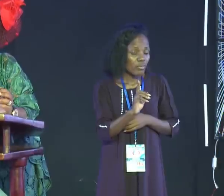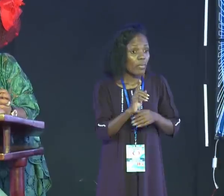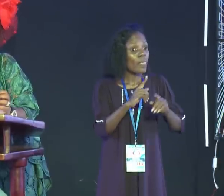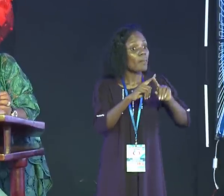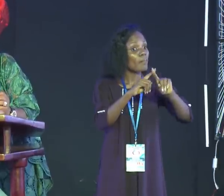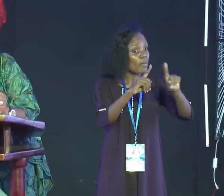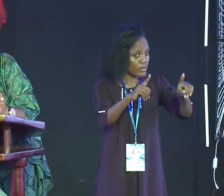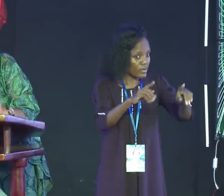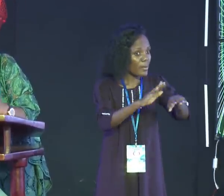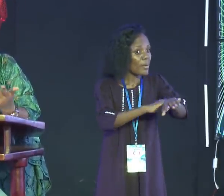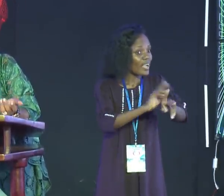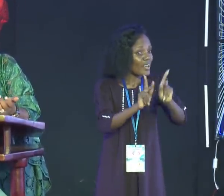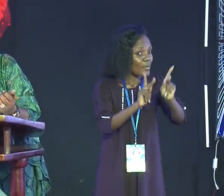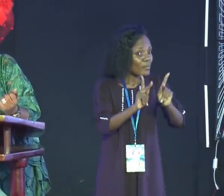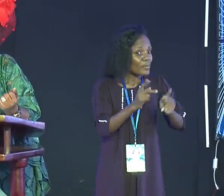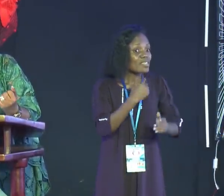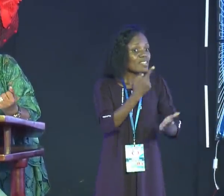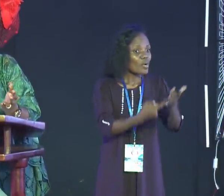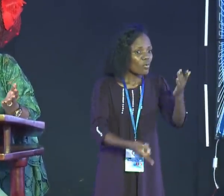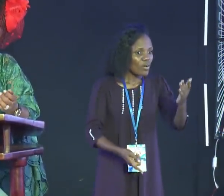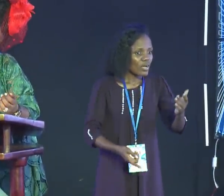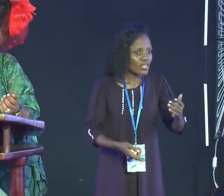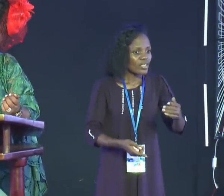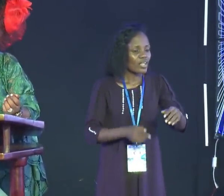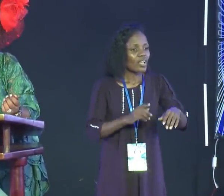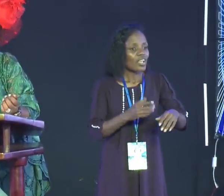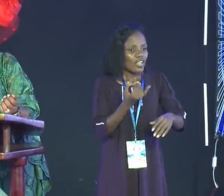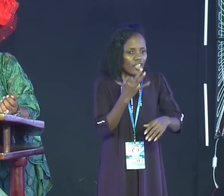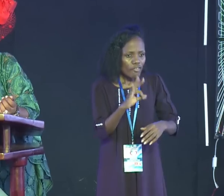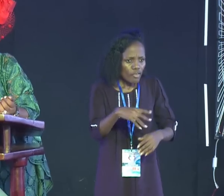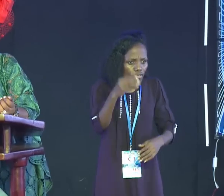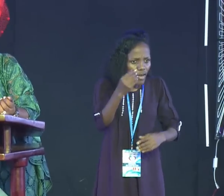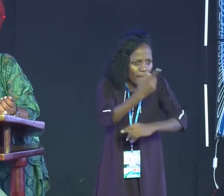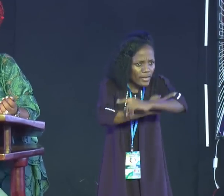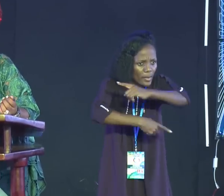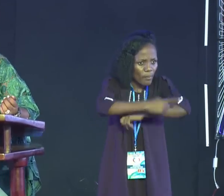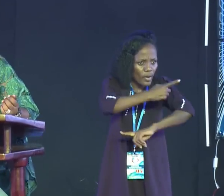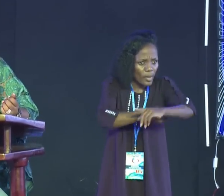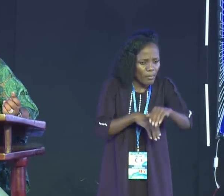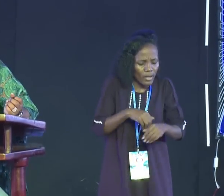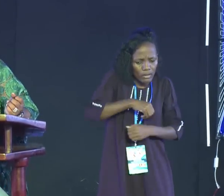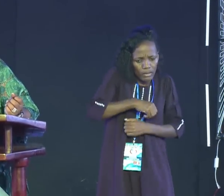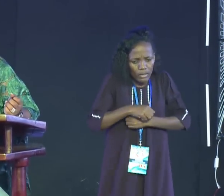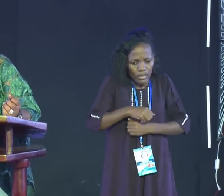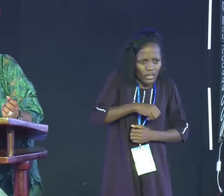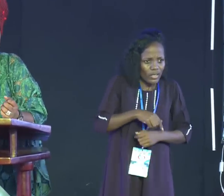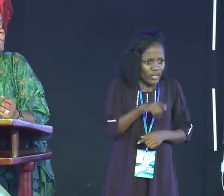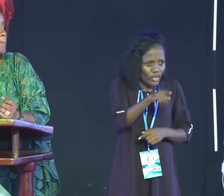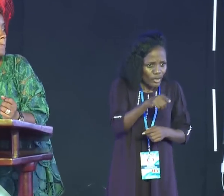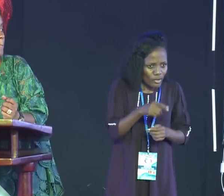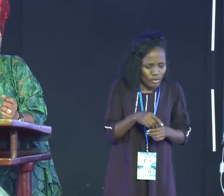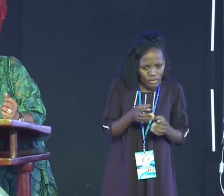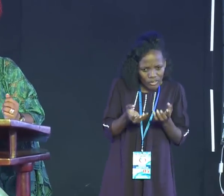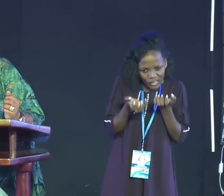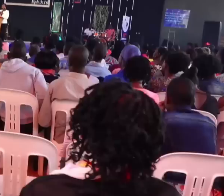Naye baagera ne bagamba wali omulema tofunyizaawo ngalo. But they made a proverb that means